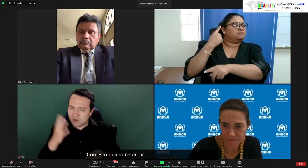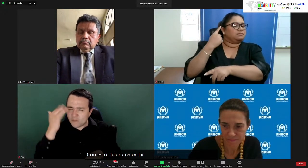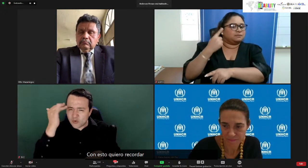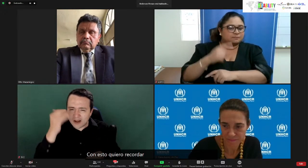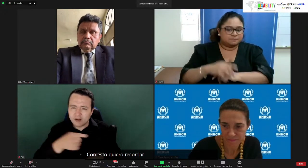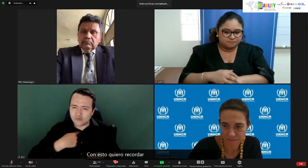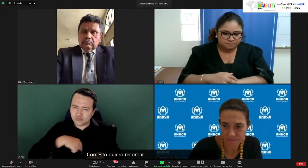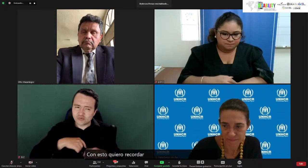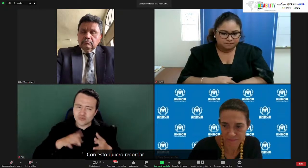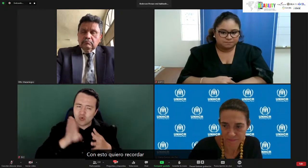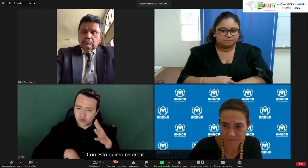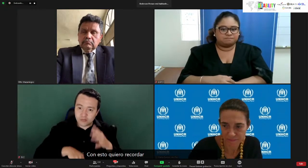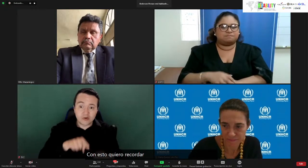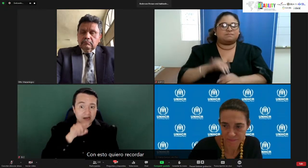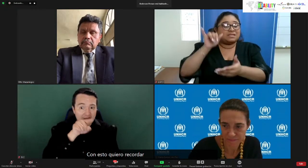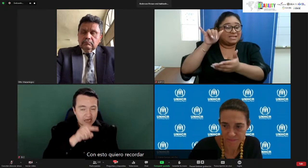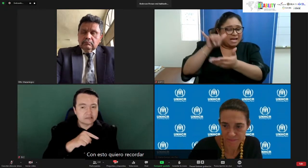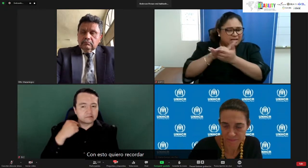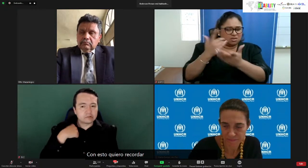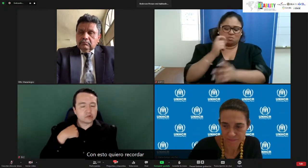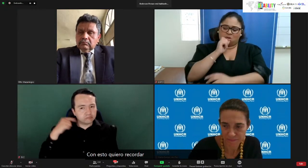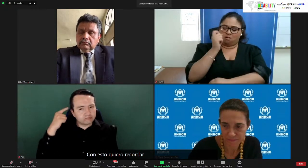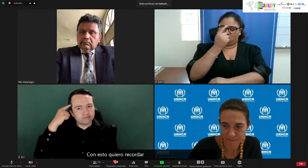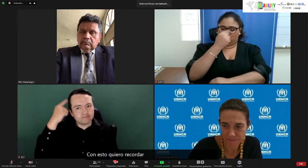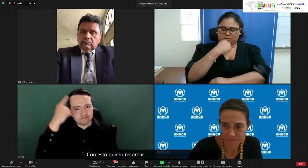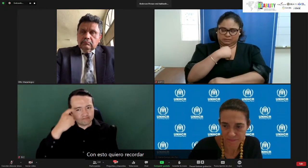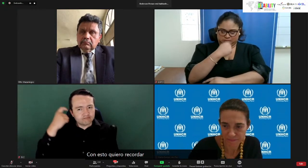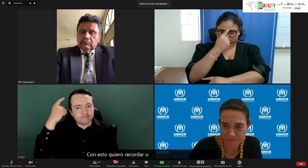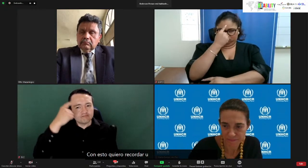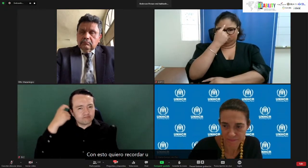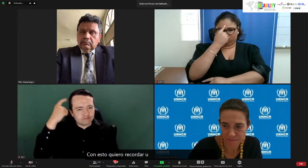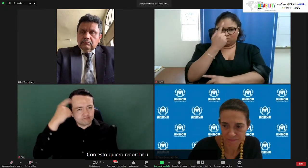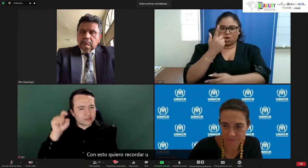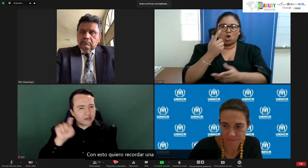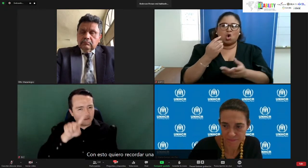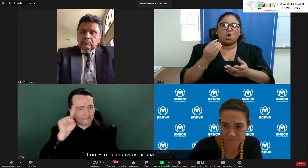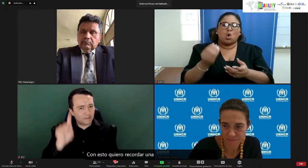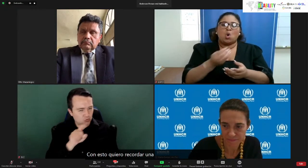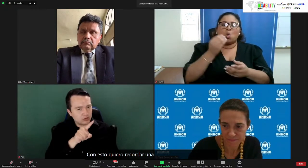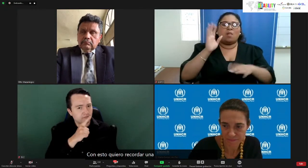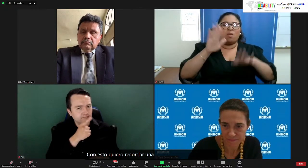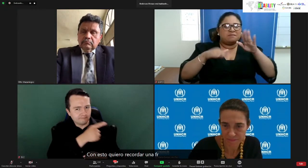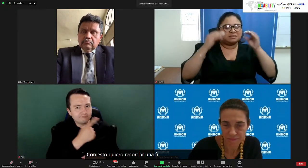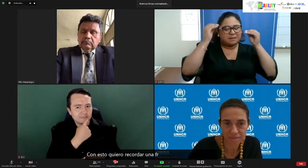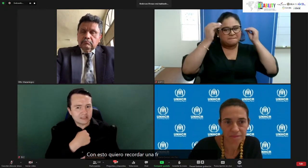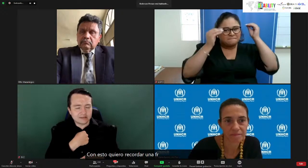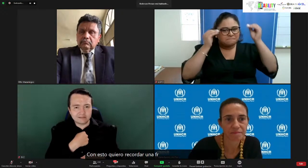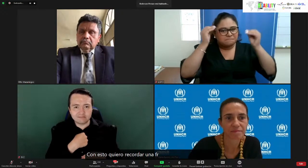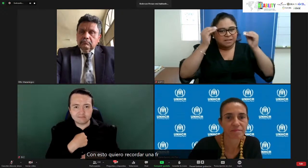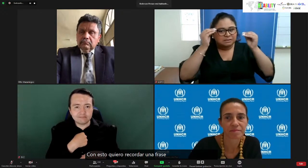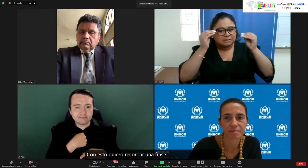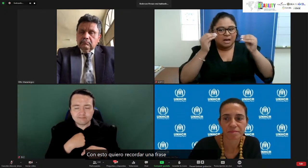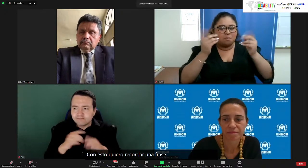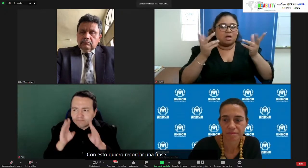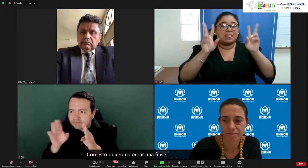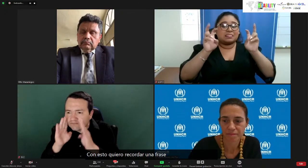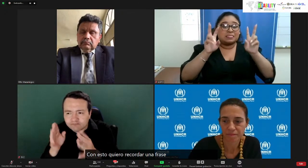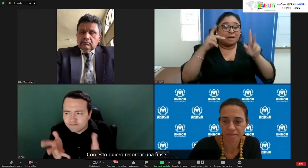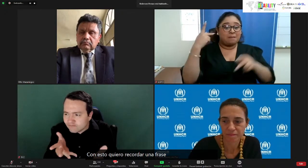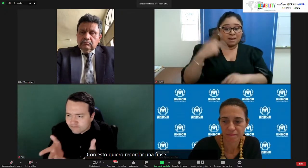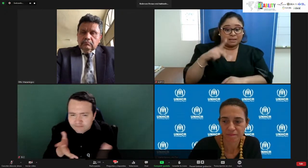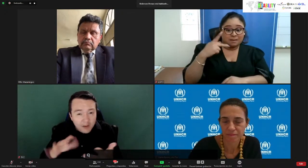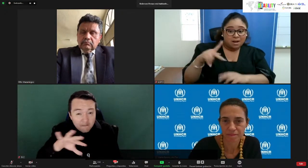like the last ones this is a question that i believe comes out whenever we think